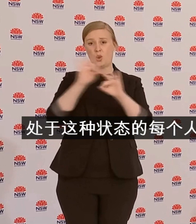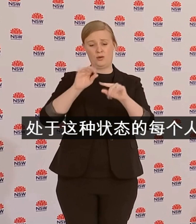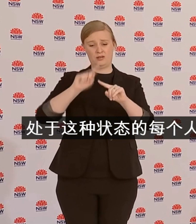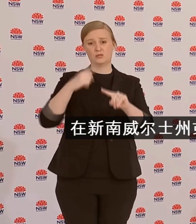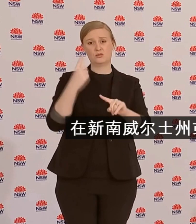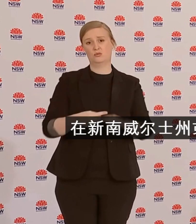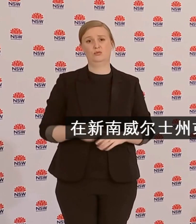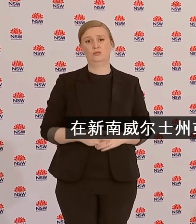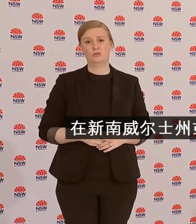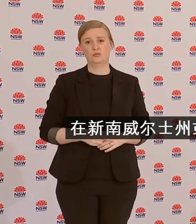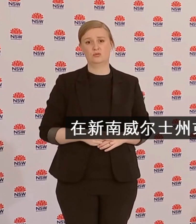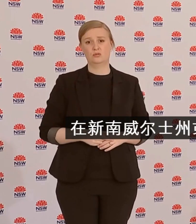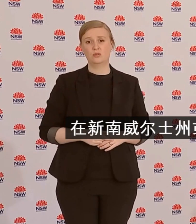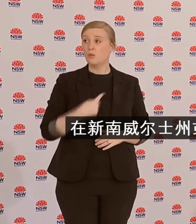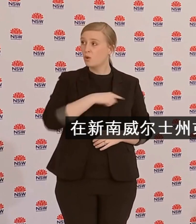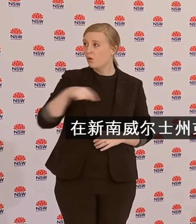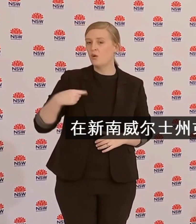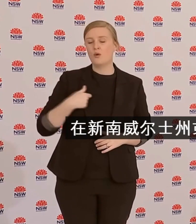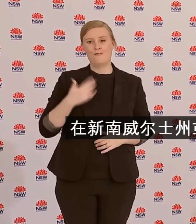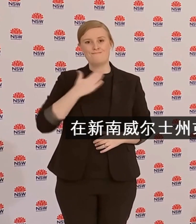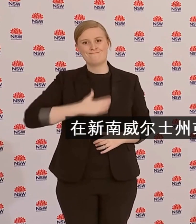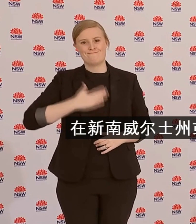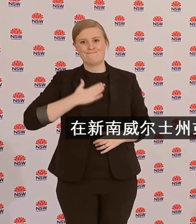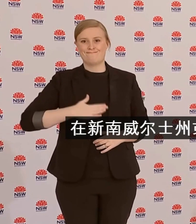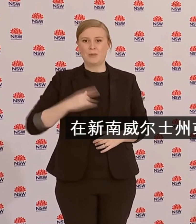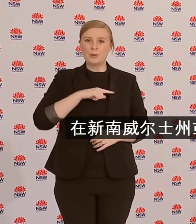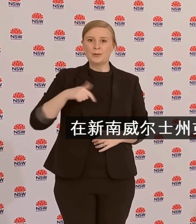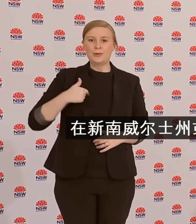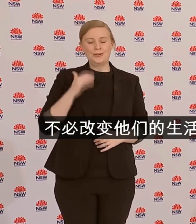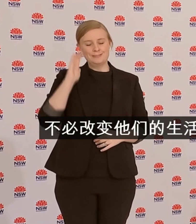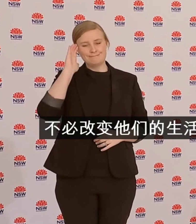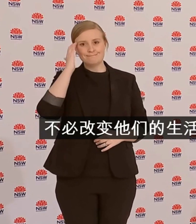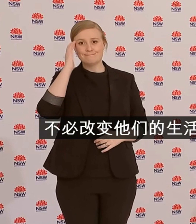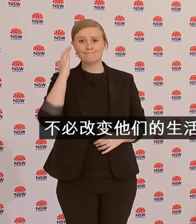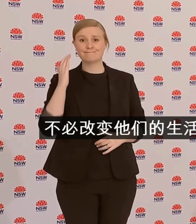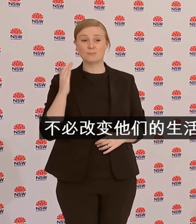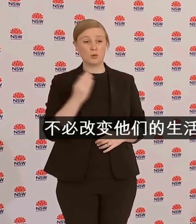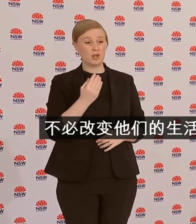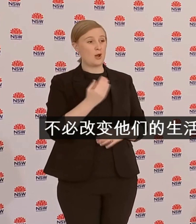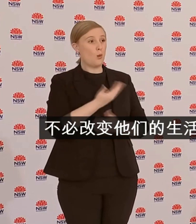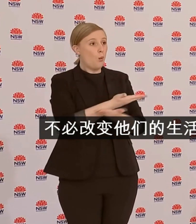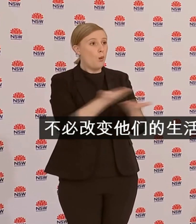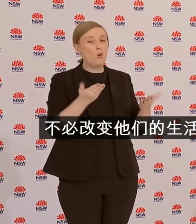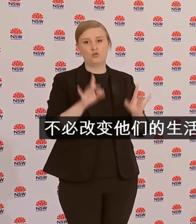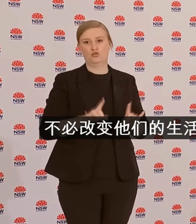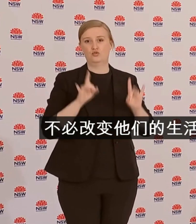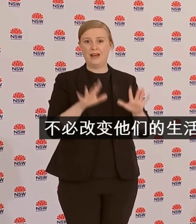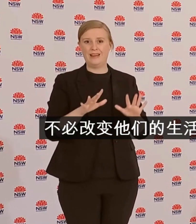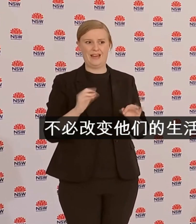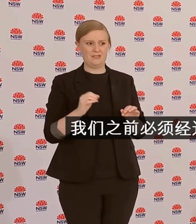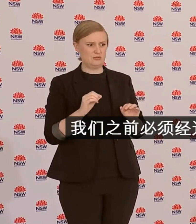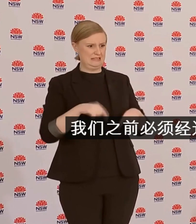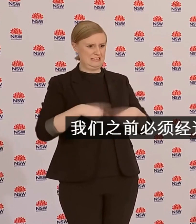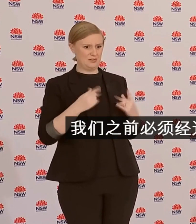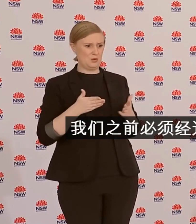make sacrifices. I don't know a single person in New South Wales or Australia that hasn't had to change their life or go through hardship we